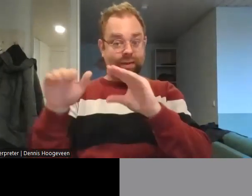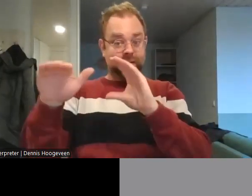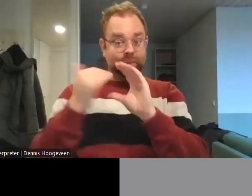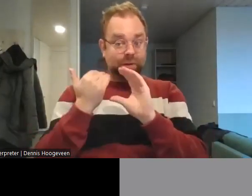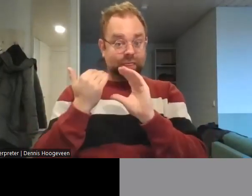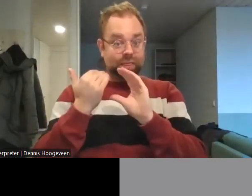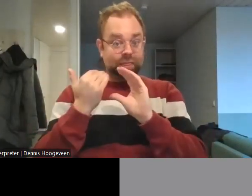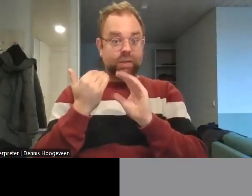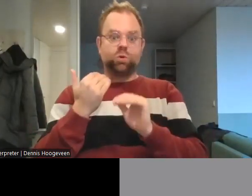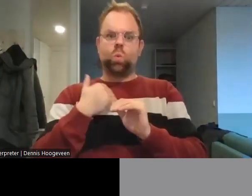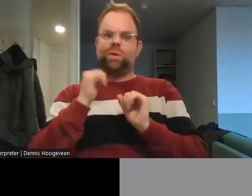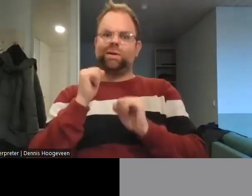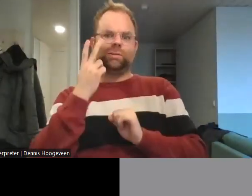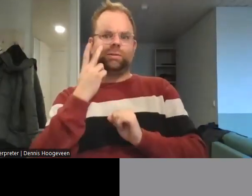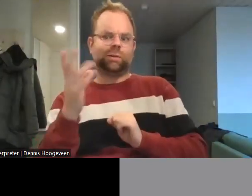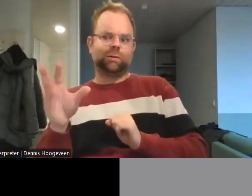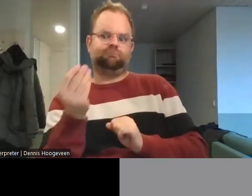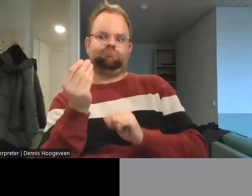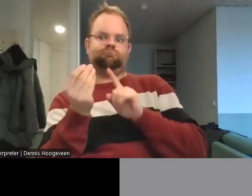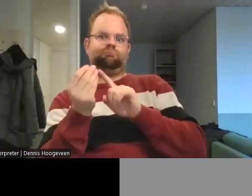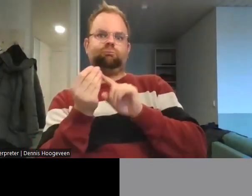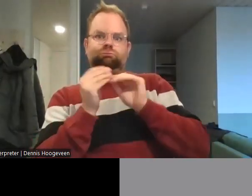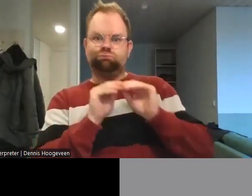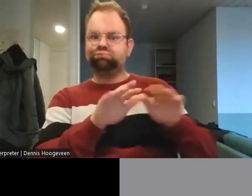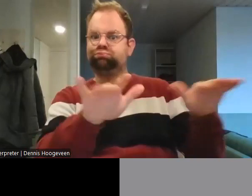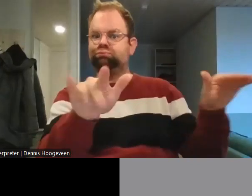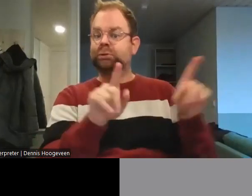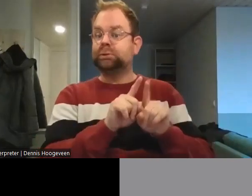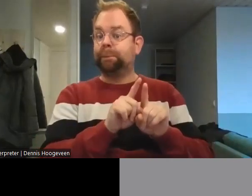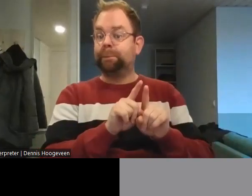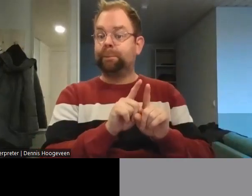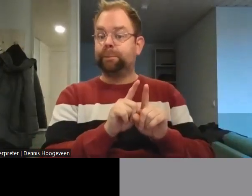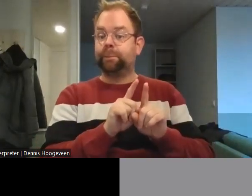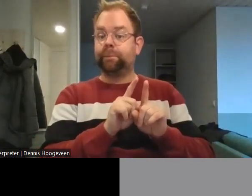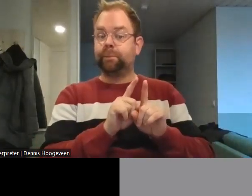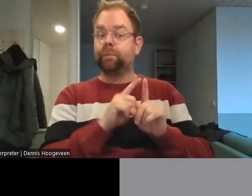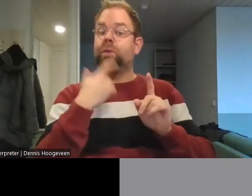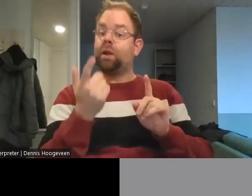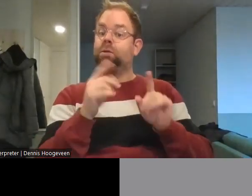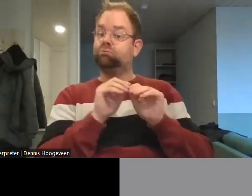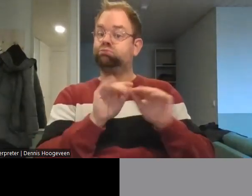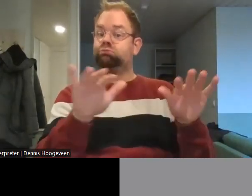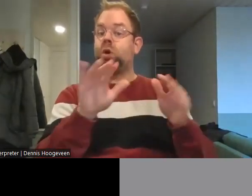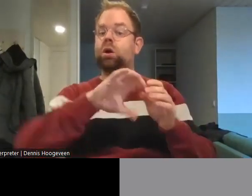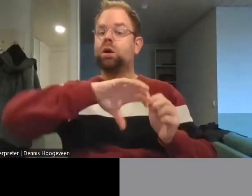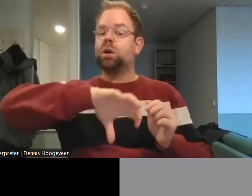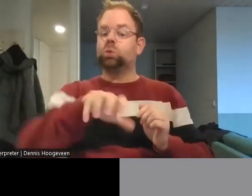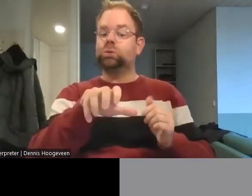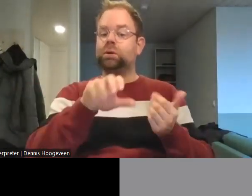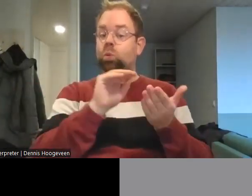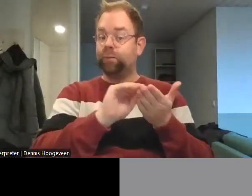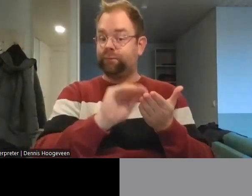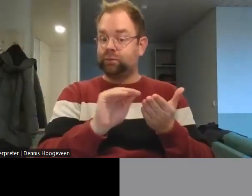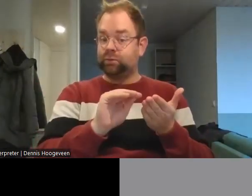our country office and pass the message that you have shared, at least to for them to have